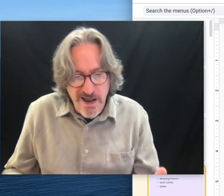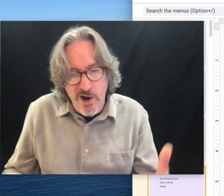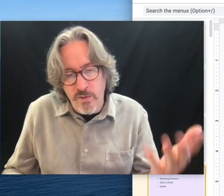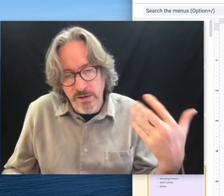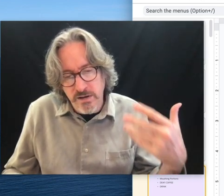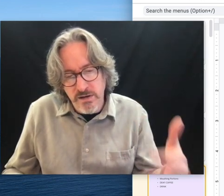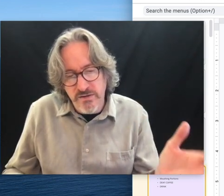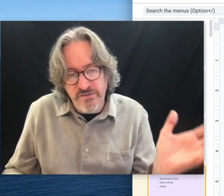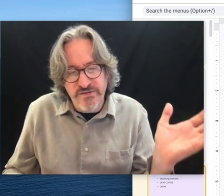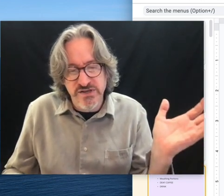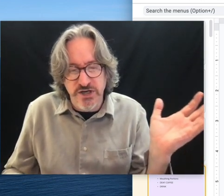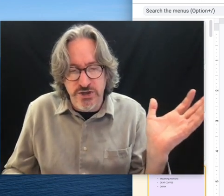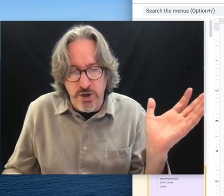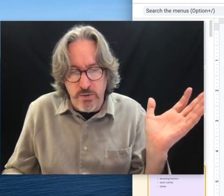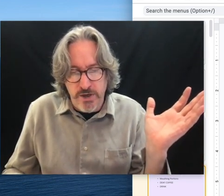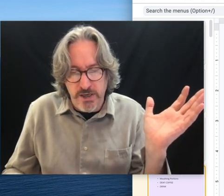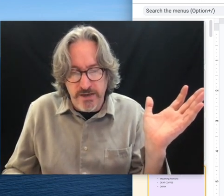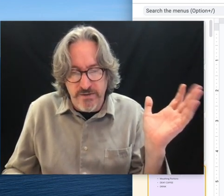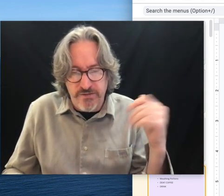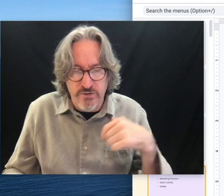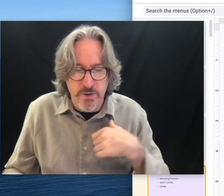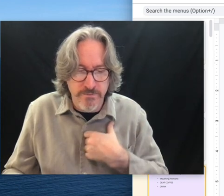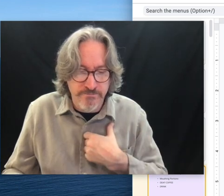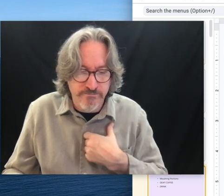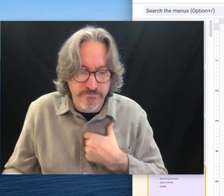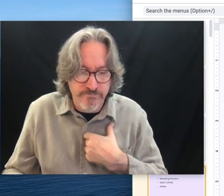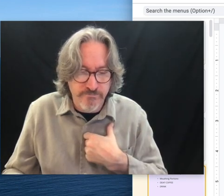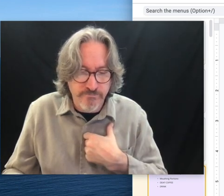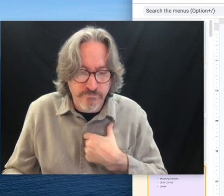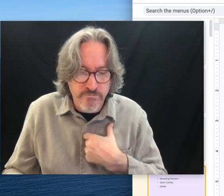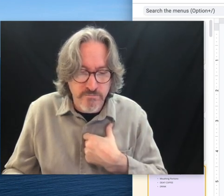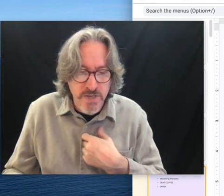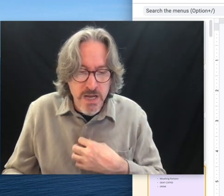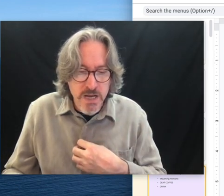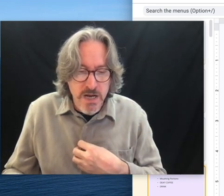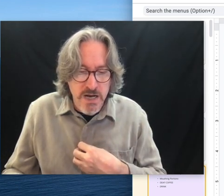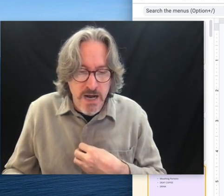then there's a joke in the third one.